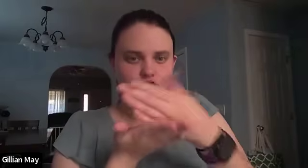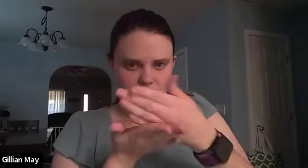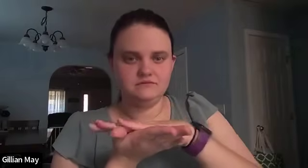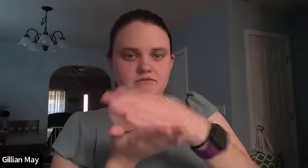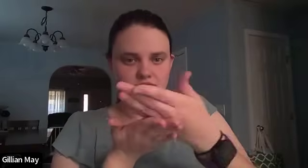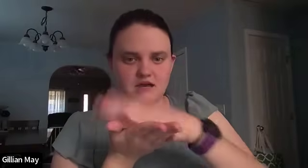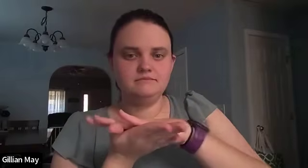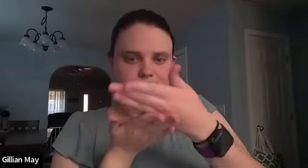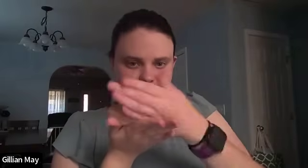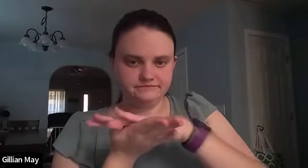Cook. Okay.